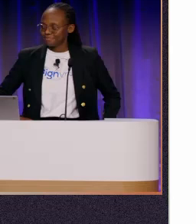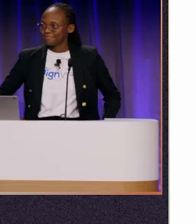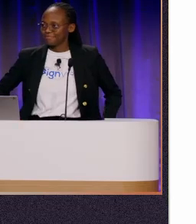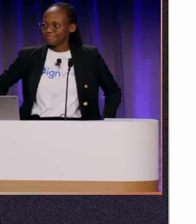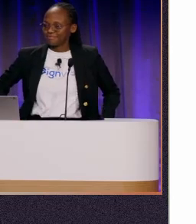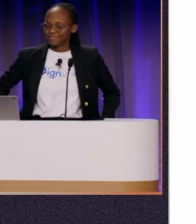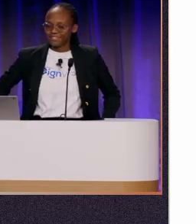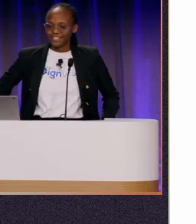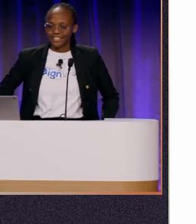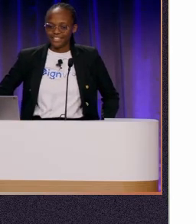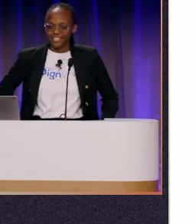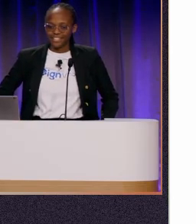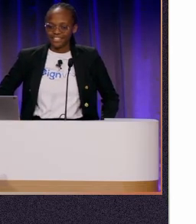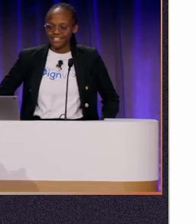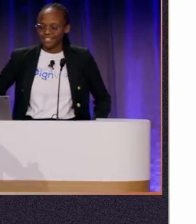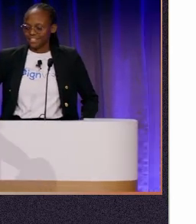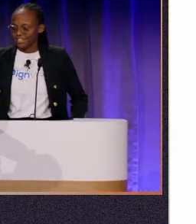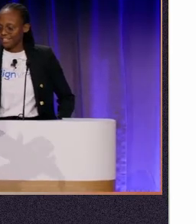Okay.